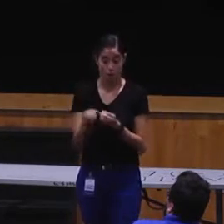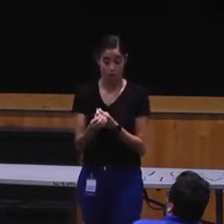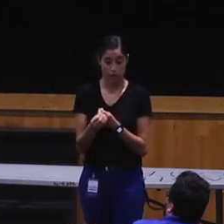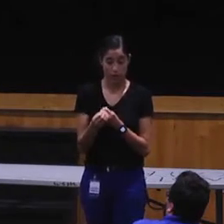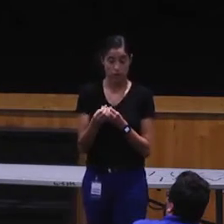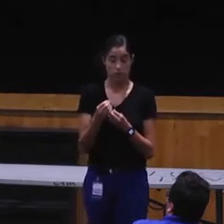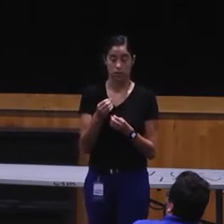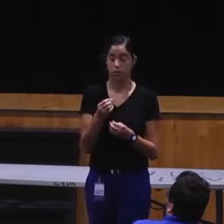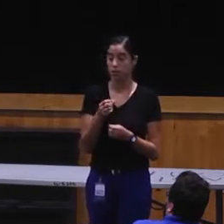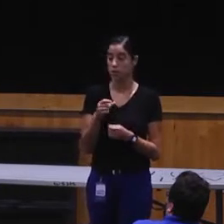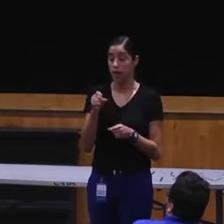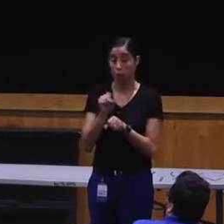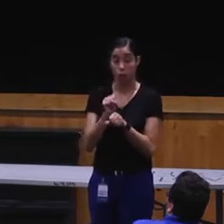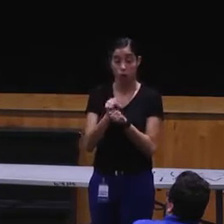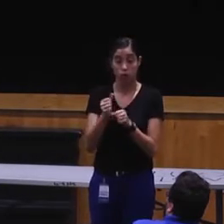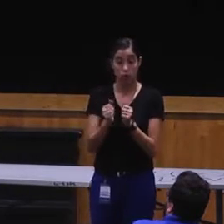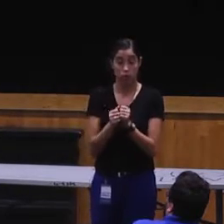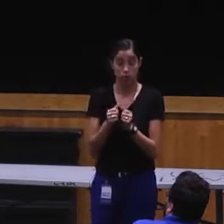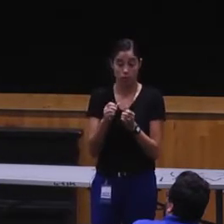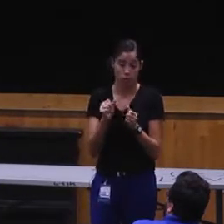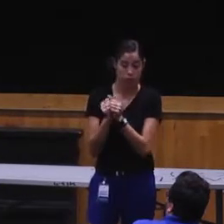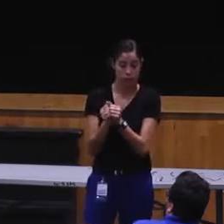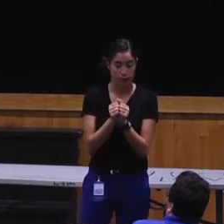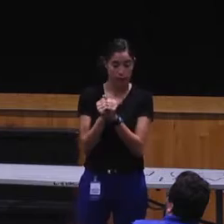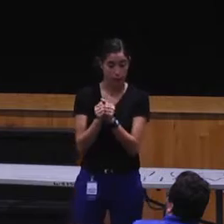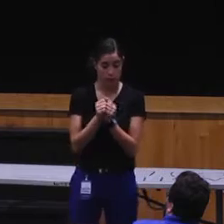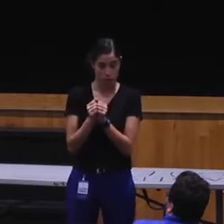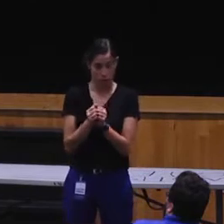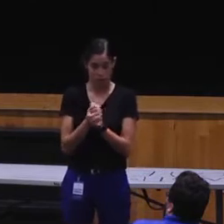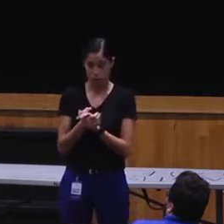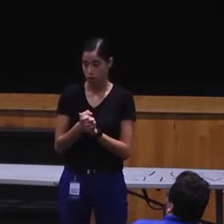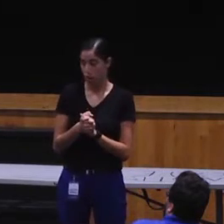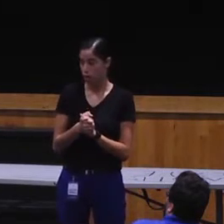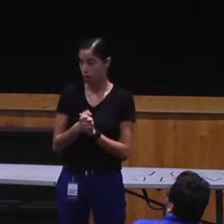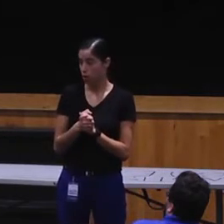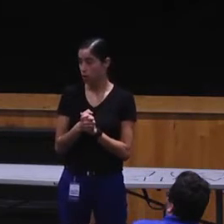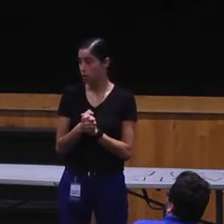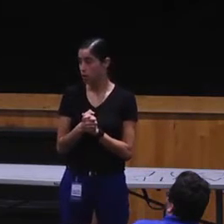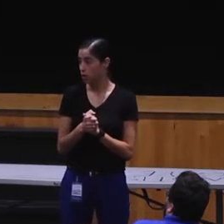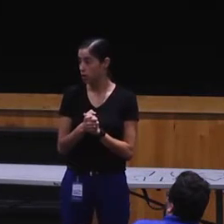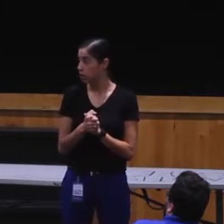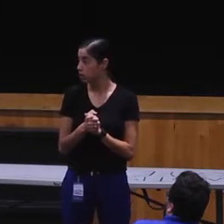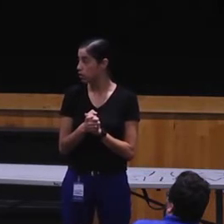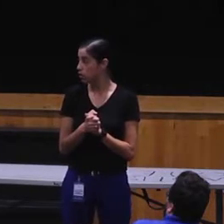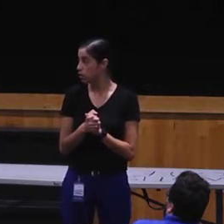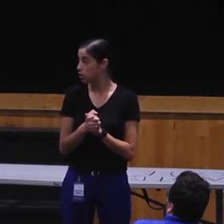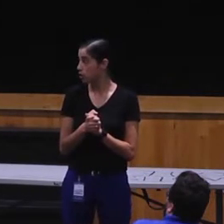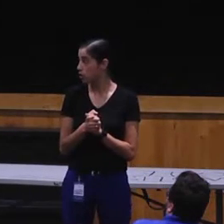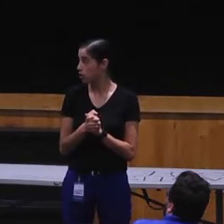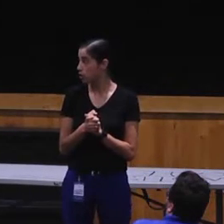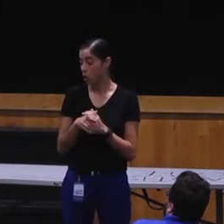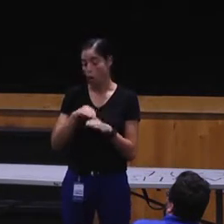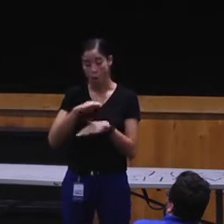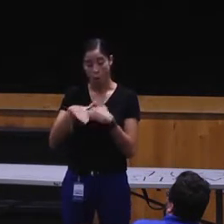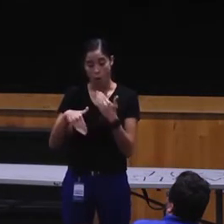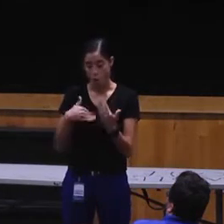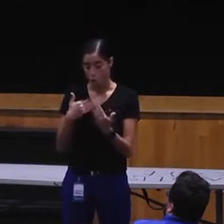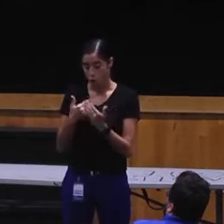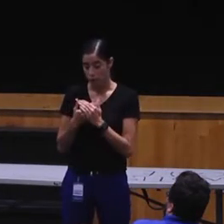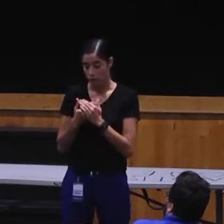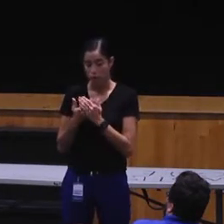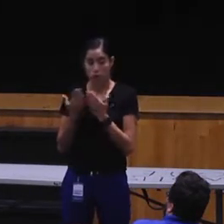the superintendent in our building on a daily basis, and with also 2 other lieutenants. And all of that is about